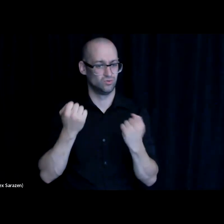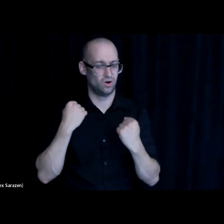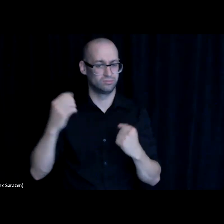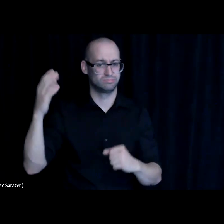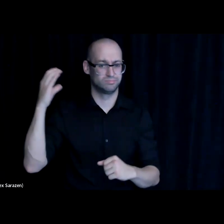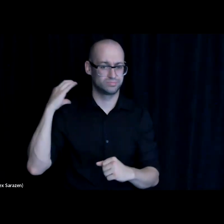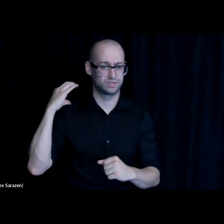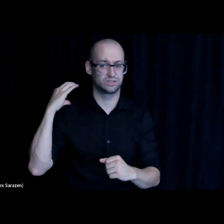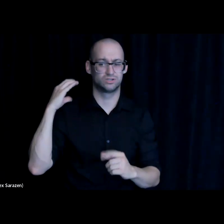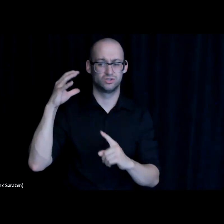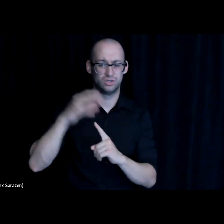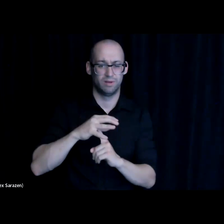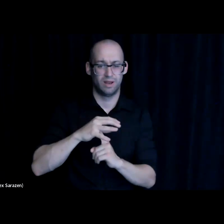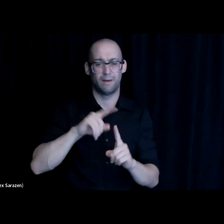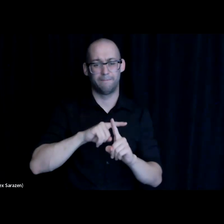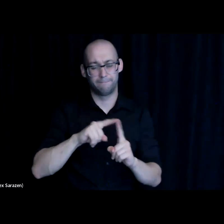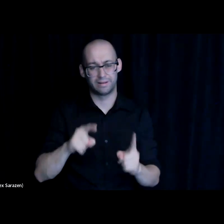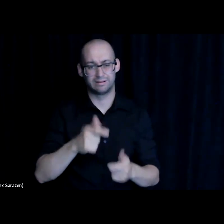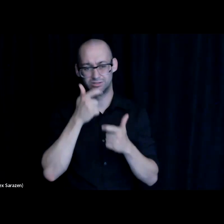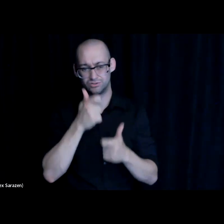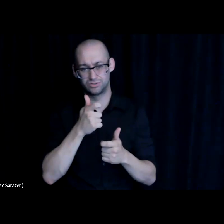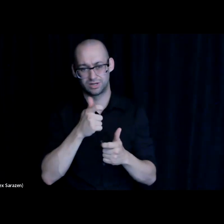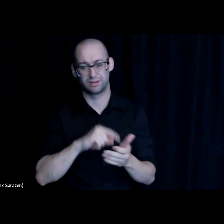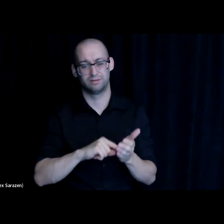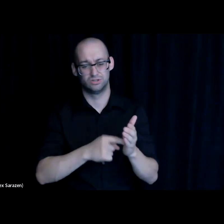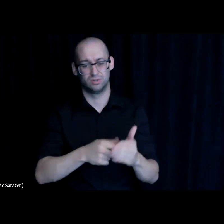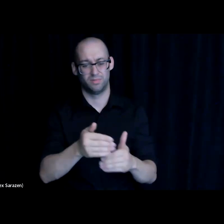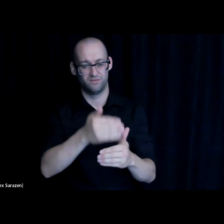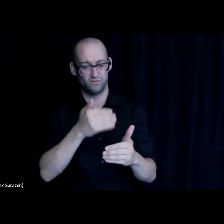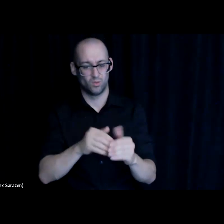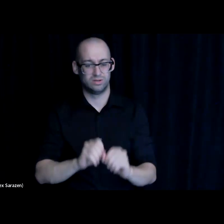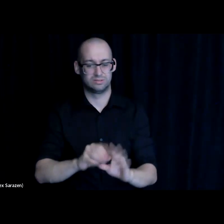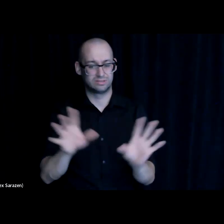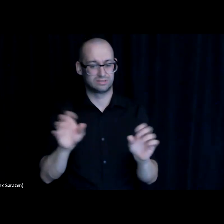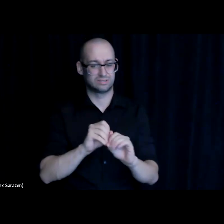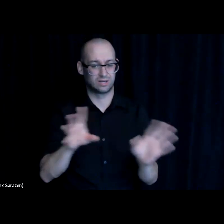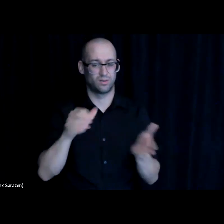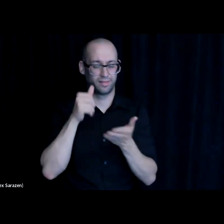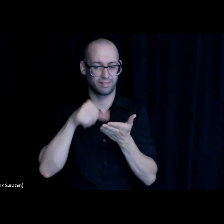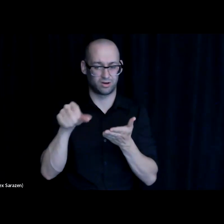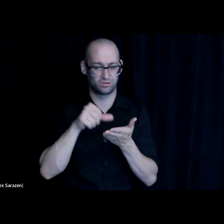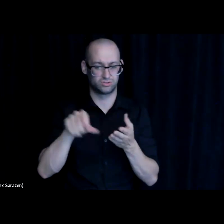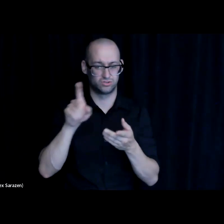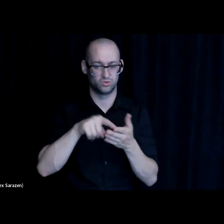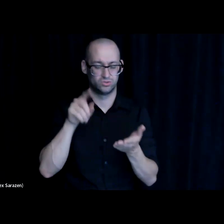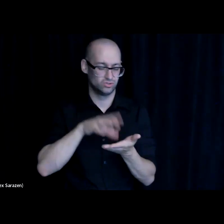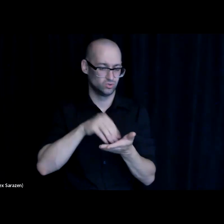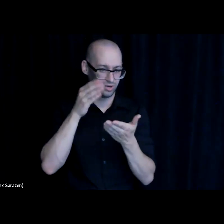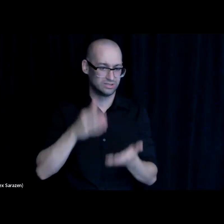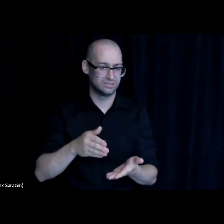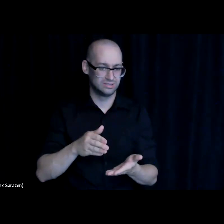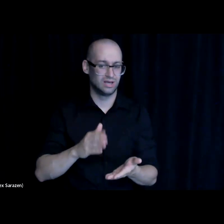really interesting is initially before we were sending out these letters to students, it was championed and tweeted